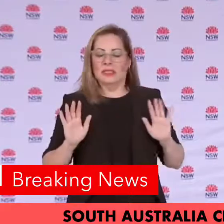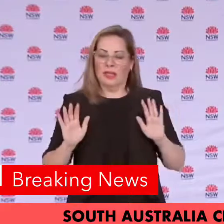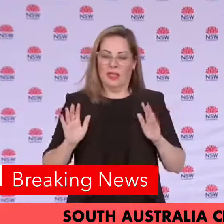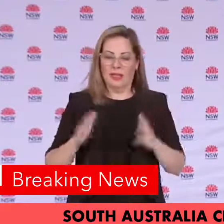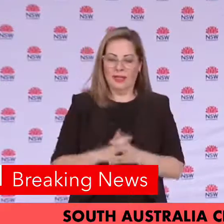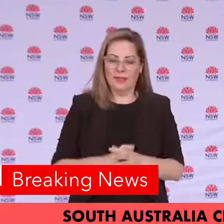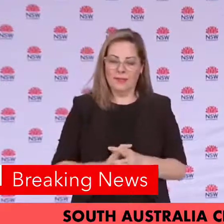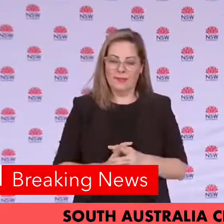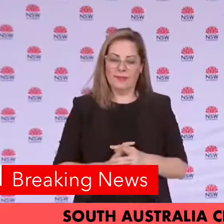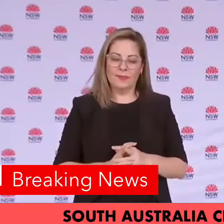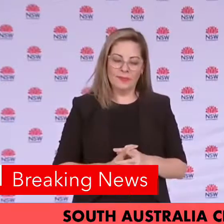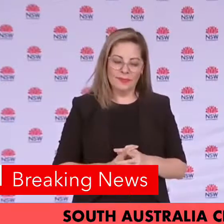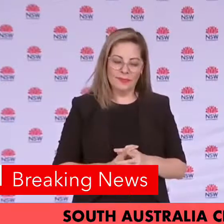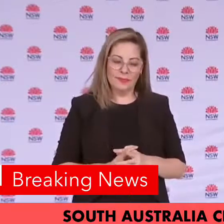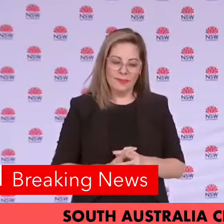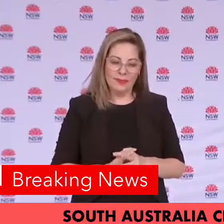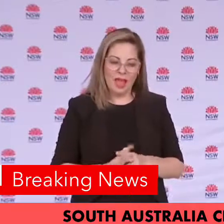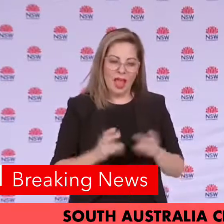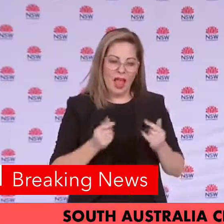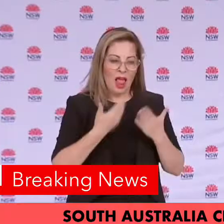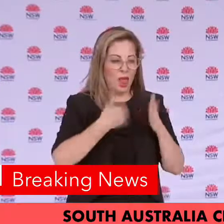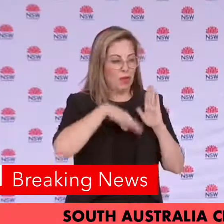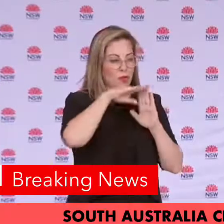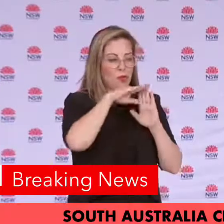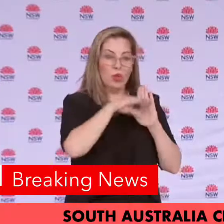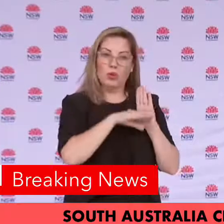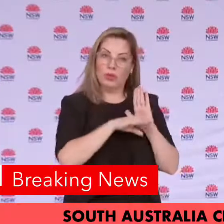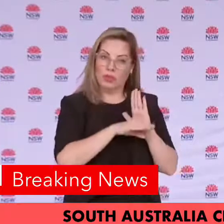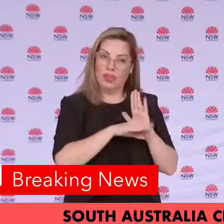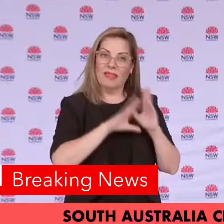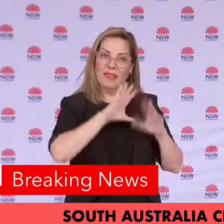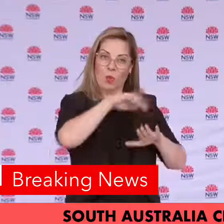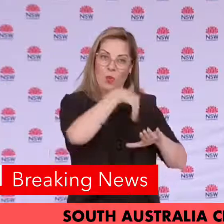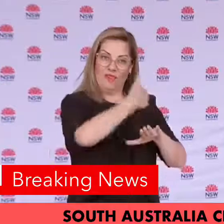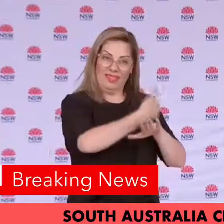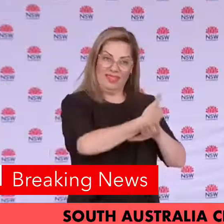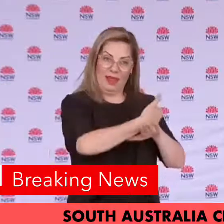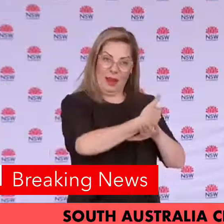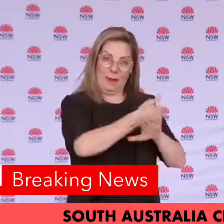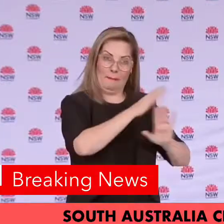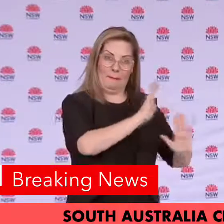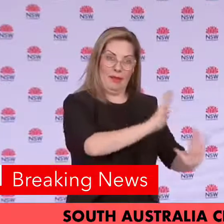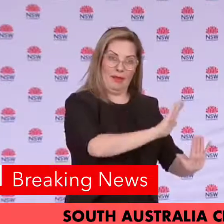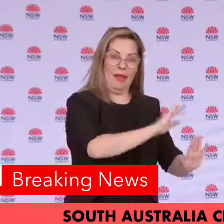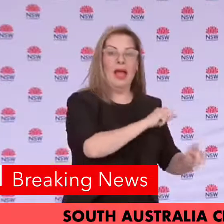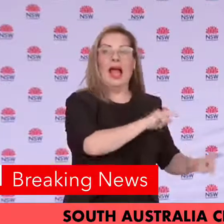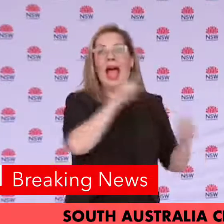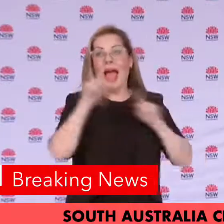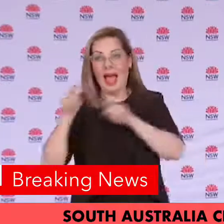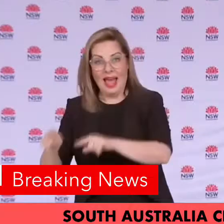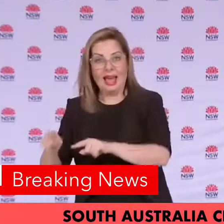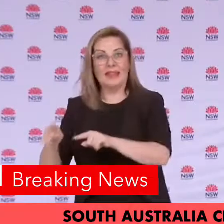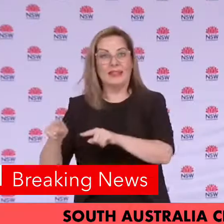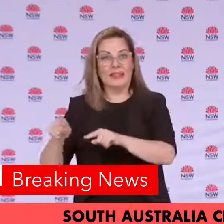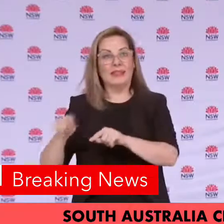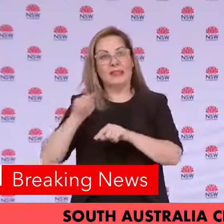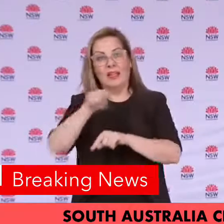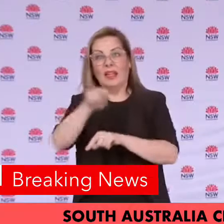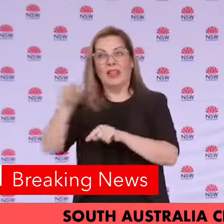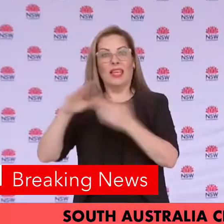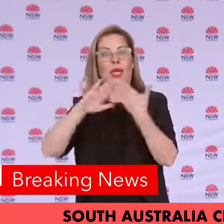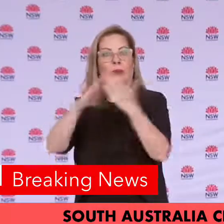think to date, the policy settings we've had in place, coupled with the community's response, has demonstrated our strategies are